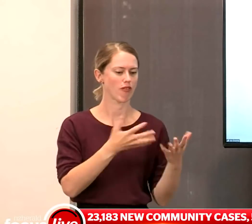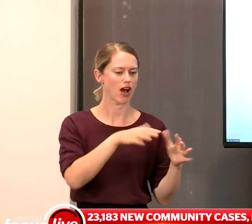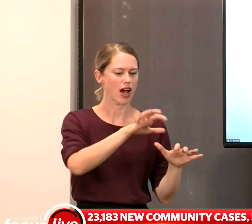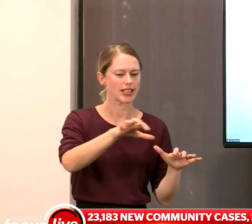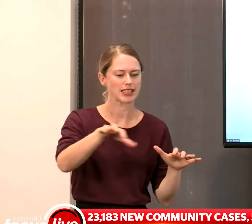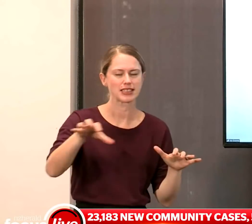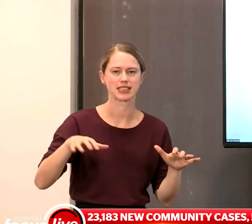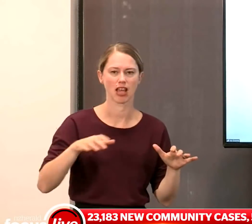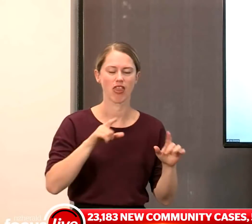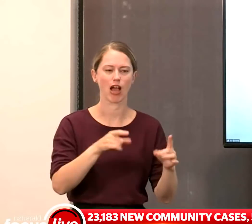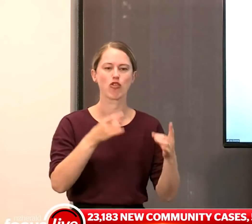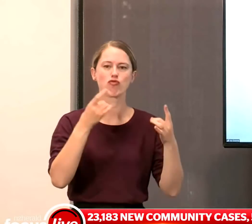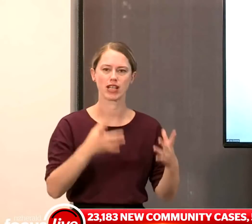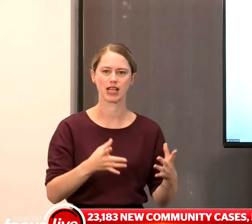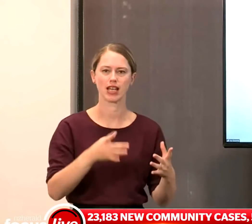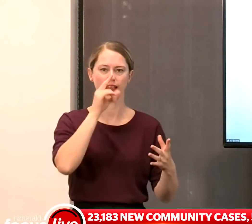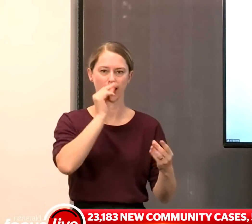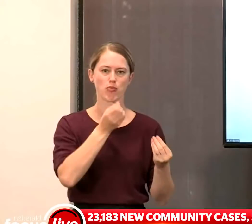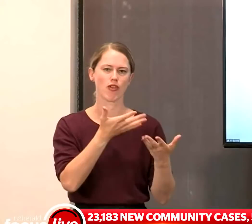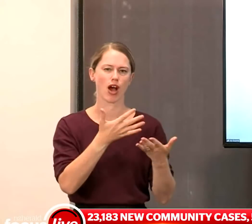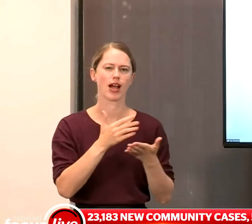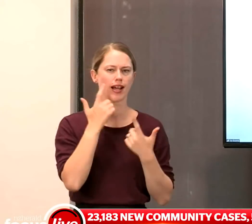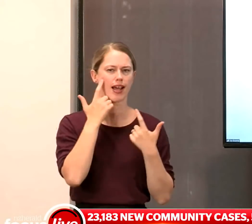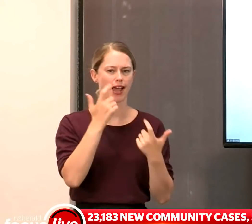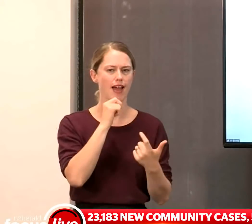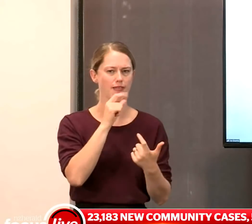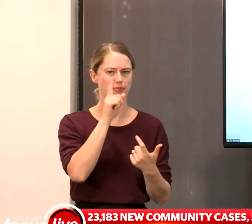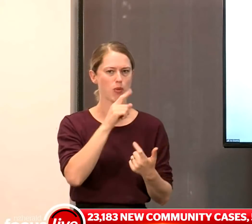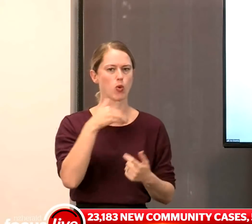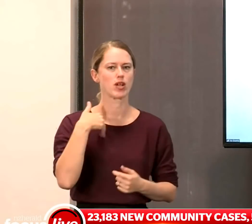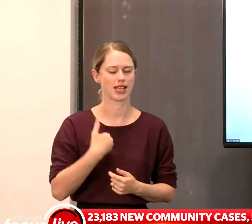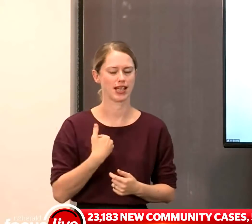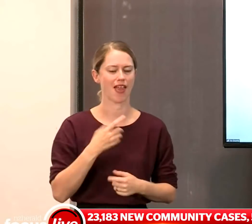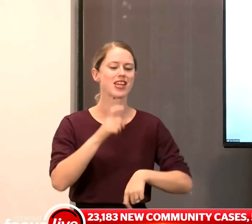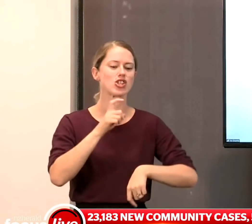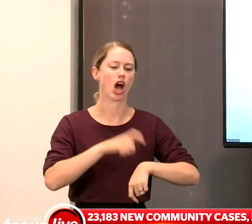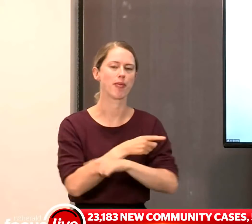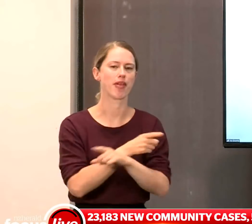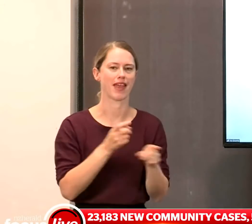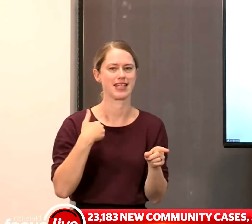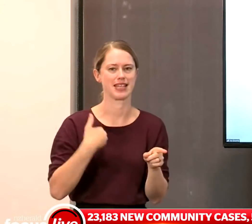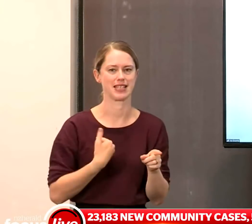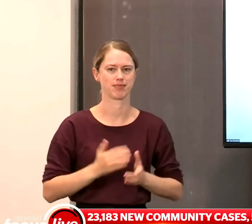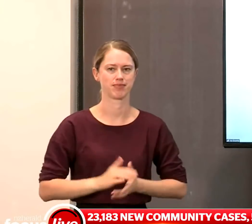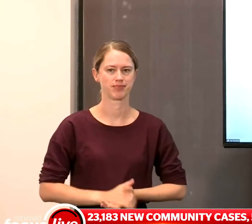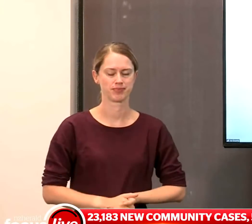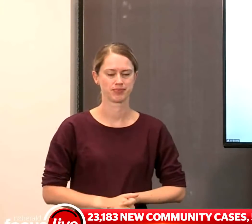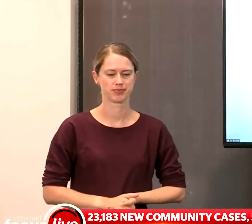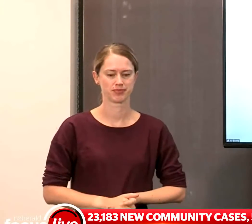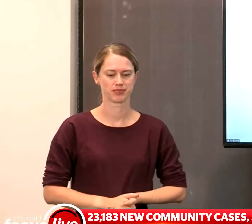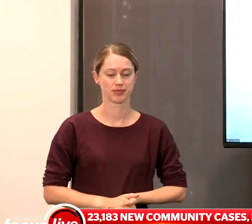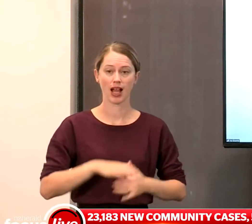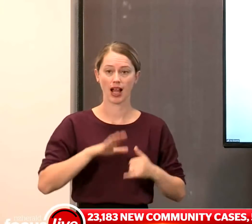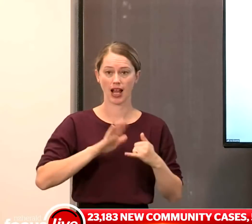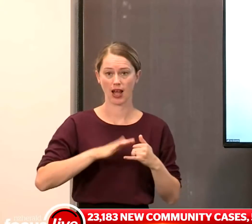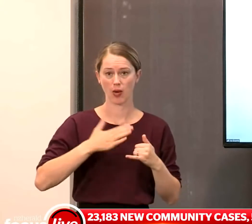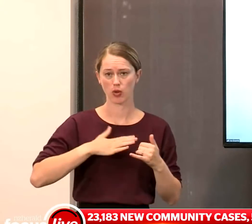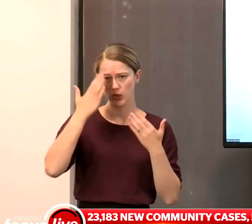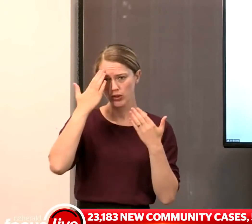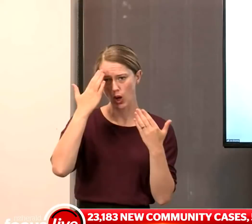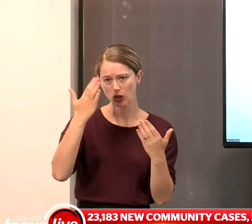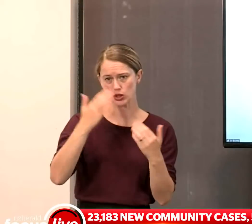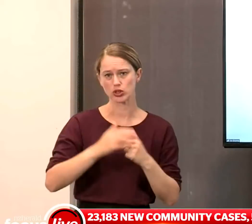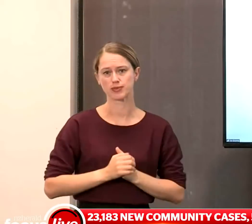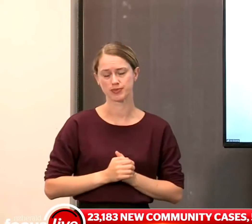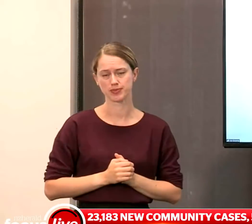provider network that will be able to provide the care that people need when they need it. I'd just like to finally acknowledge again